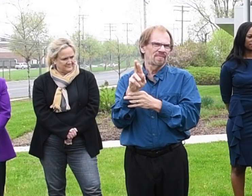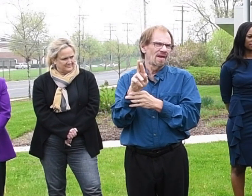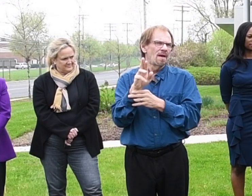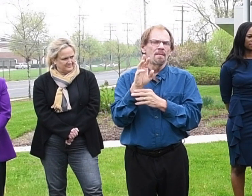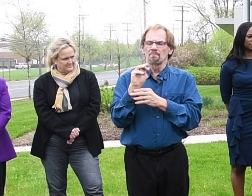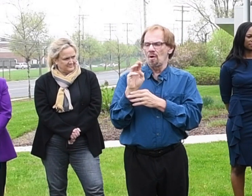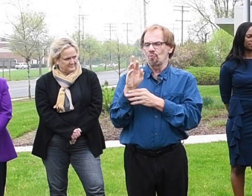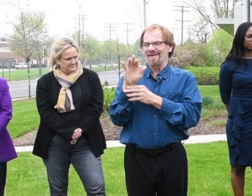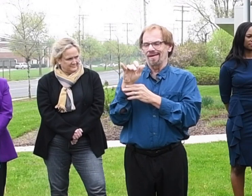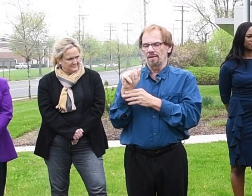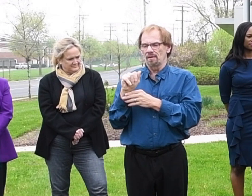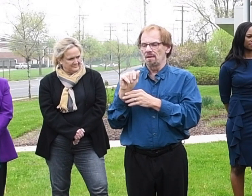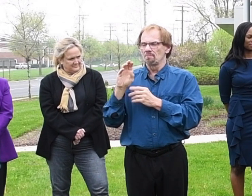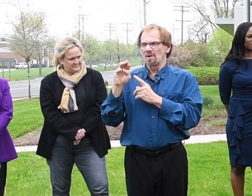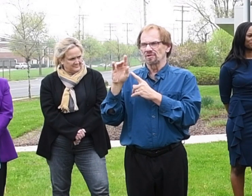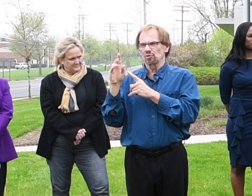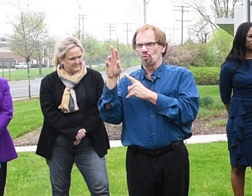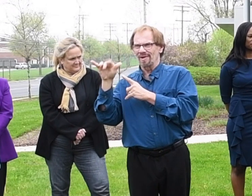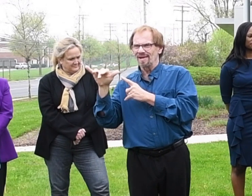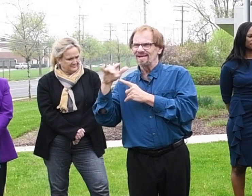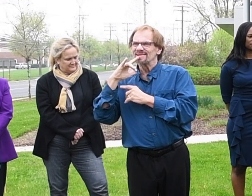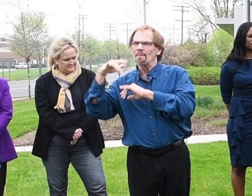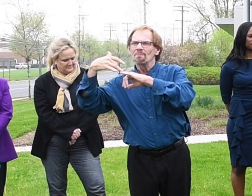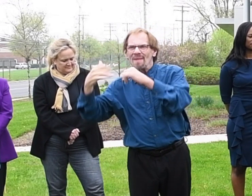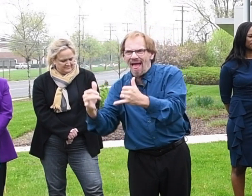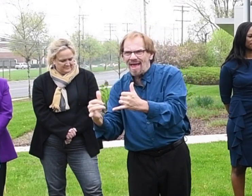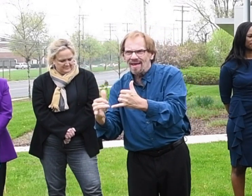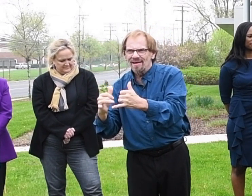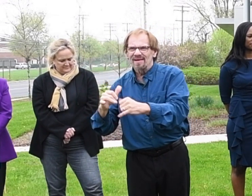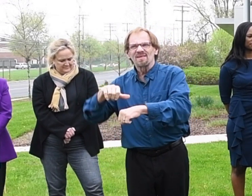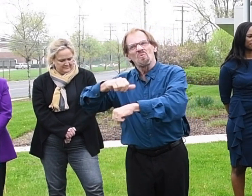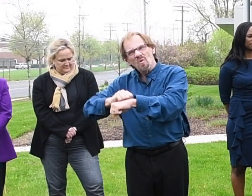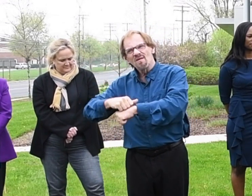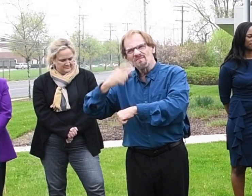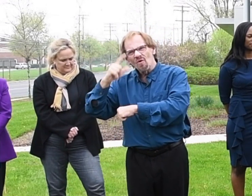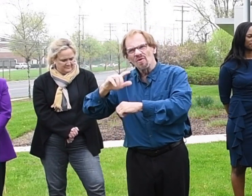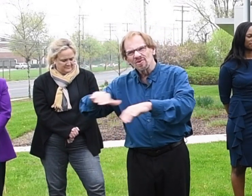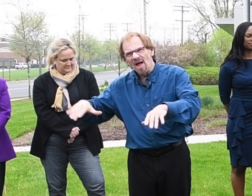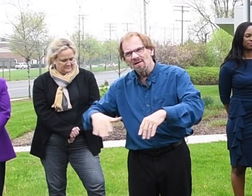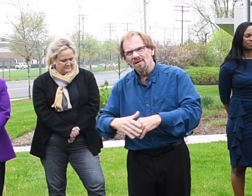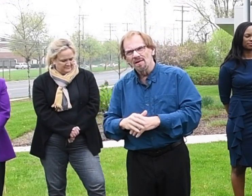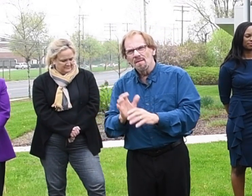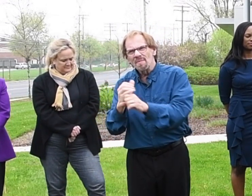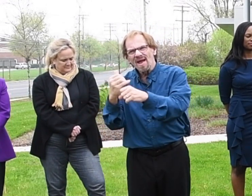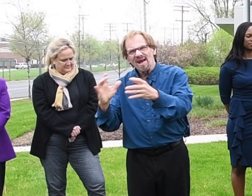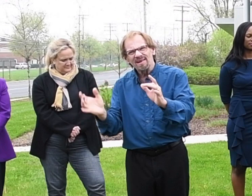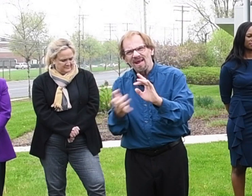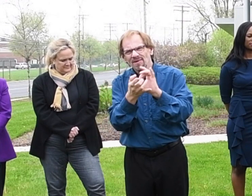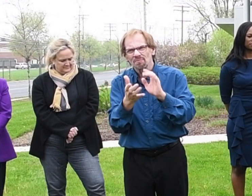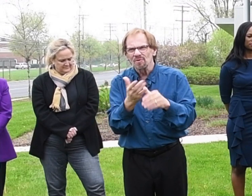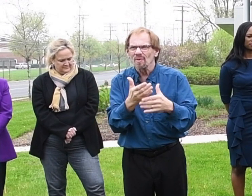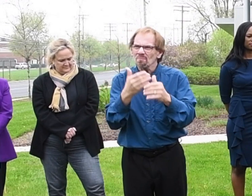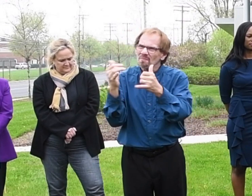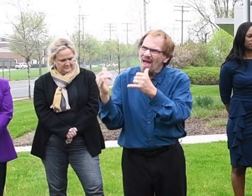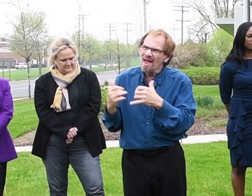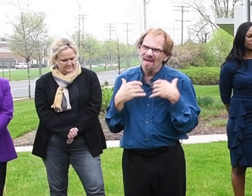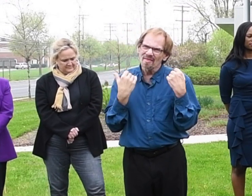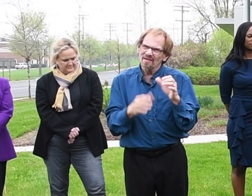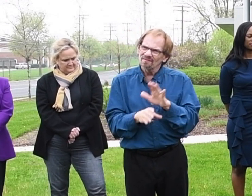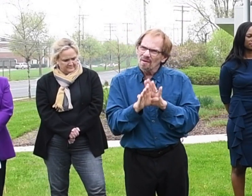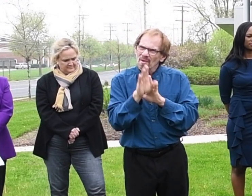noted, "Play is the work of the child," making the connection between play and healthy development for children and